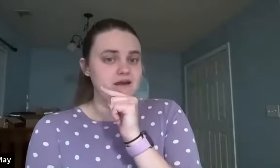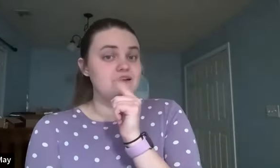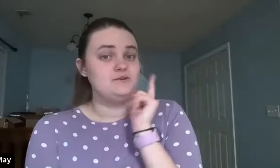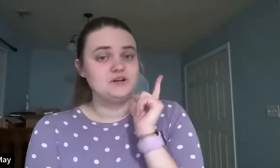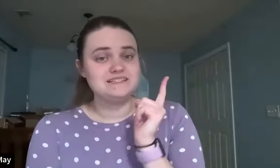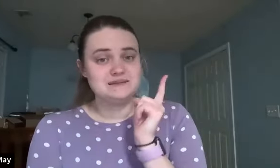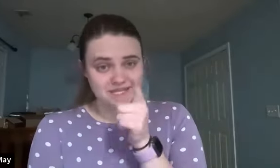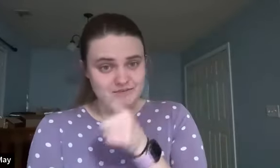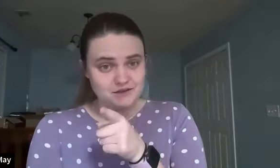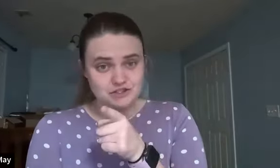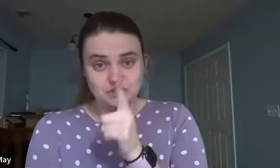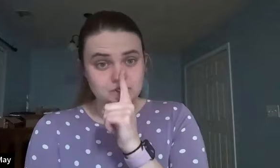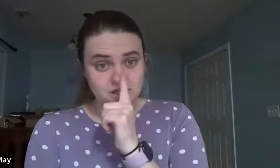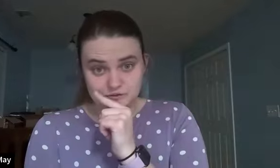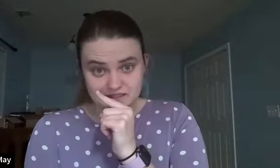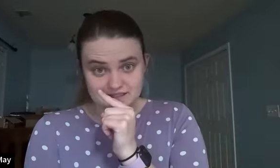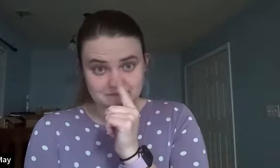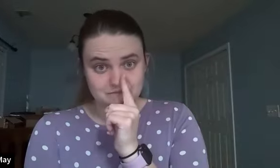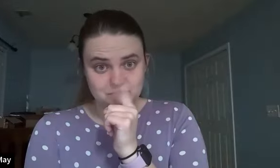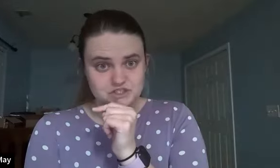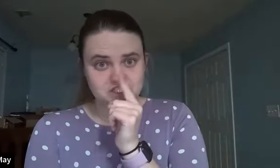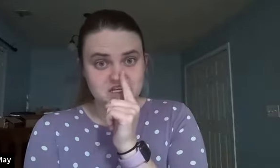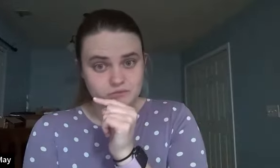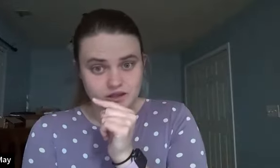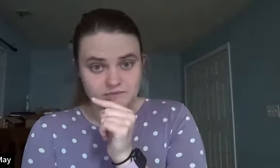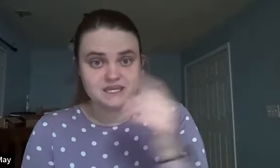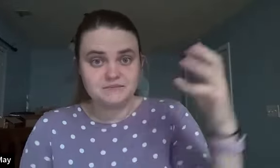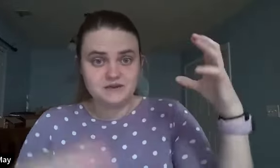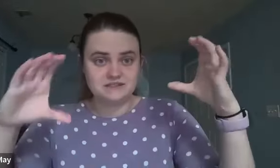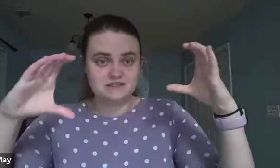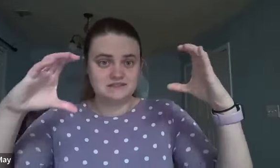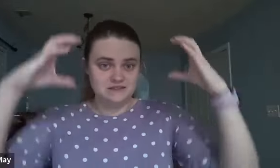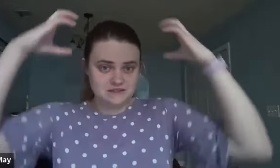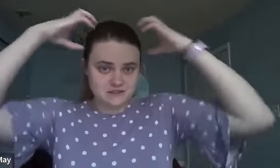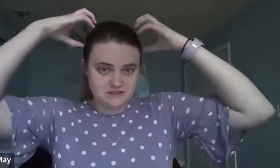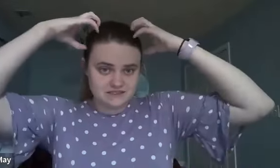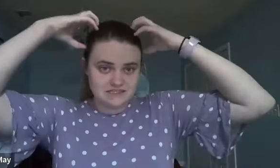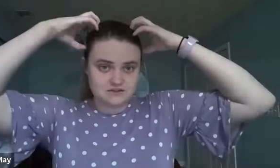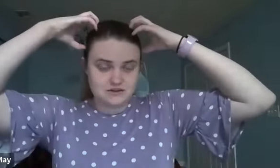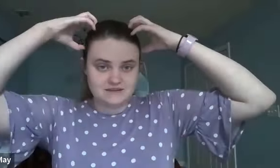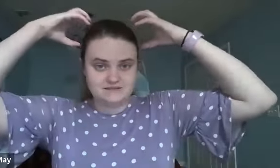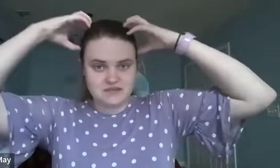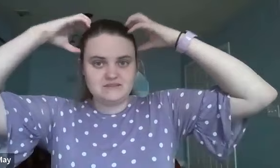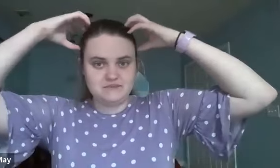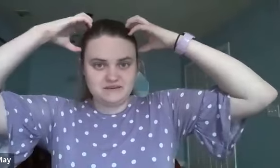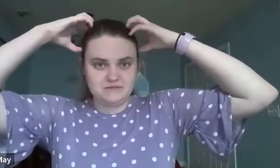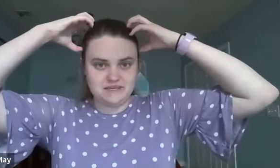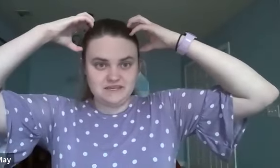Now, if you were going to say Mickey Mouse, you would not use this. Just an FYI. Mickey Mouse is C's on your head, making the Mickey